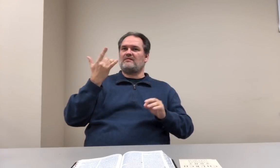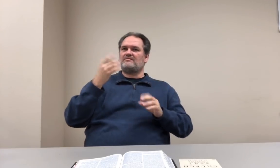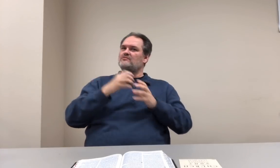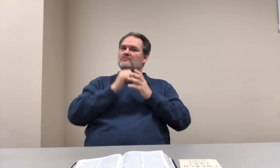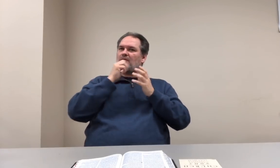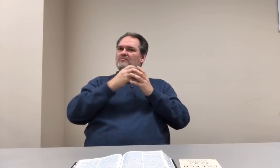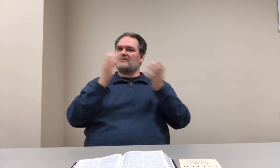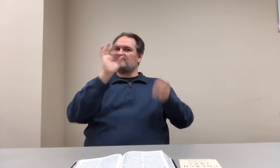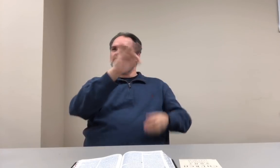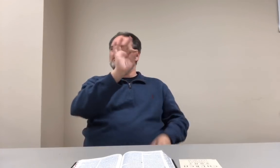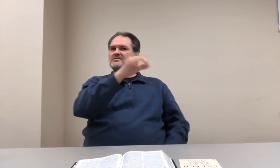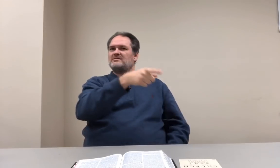to be the most perfect.